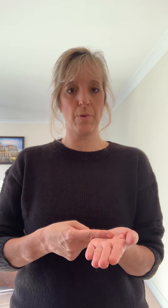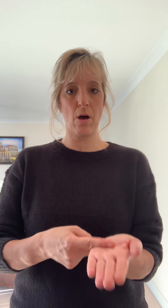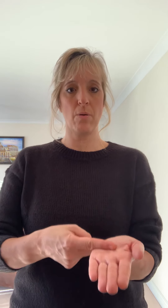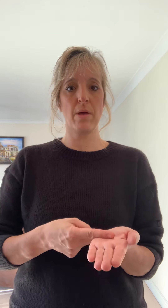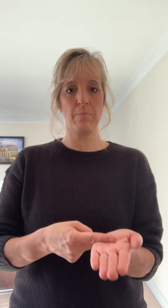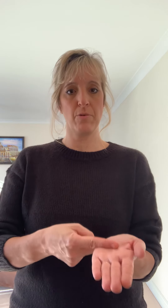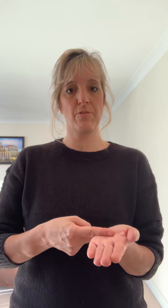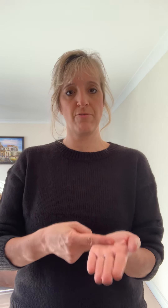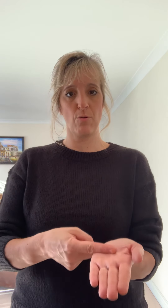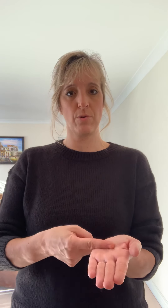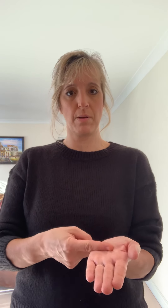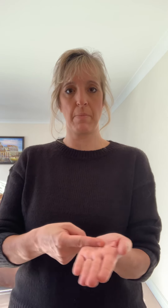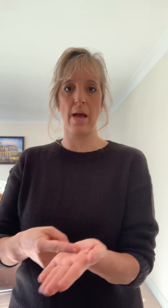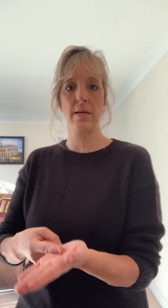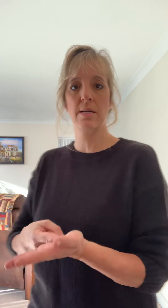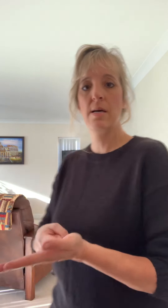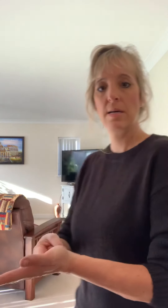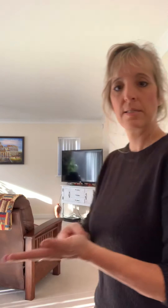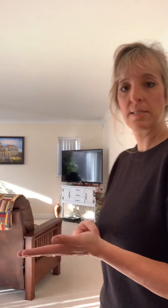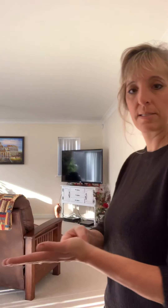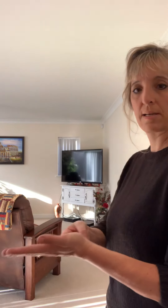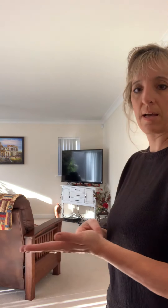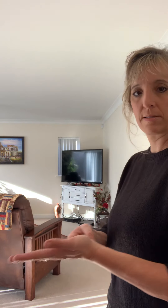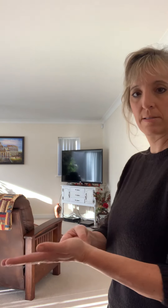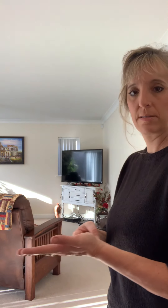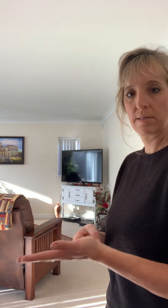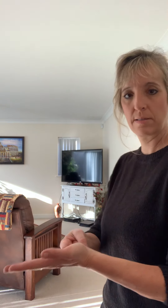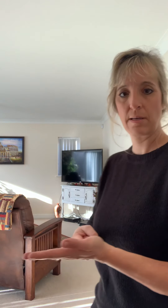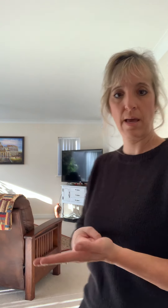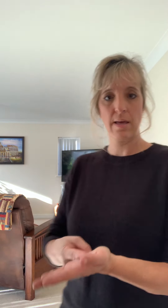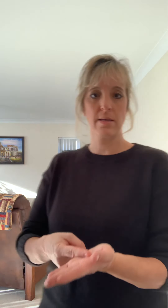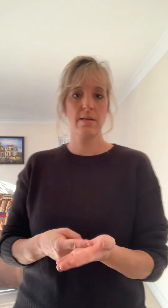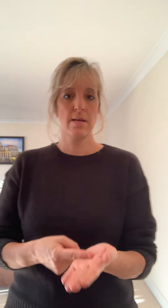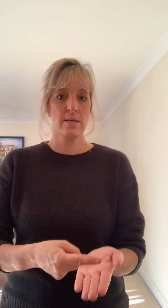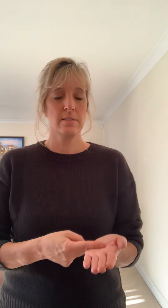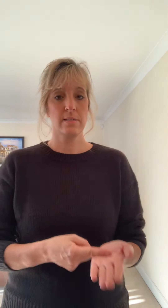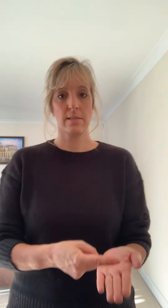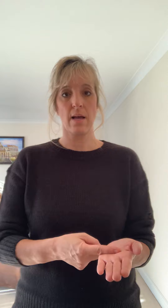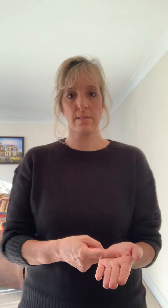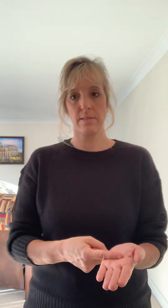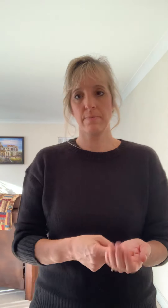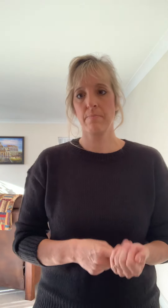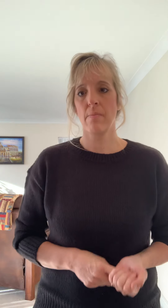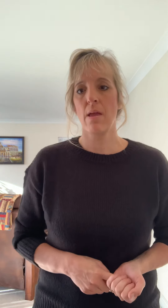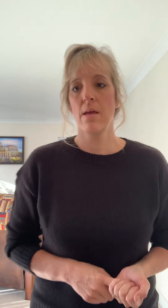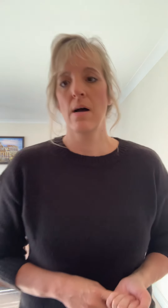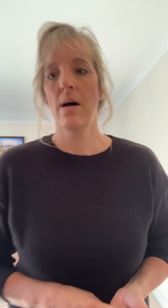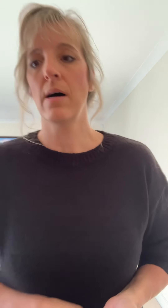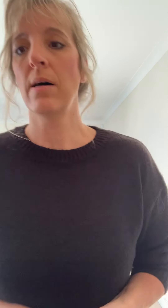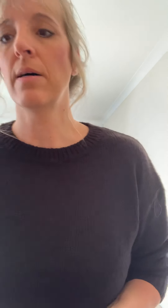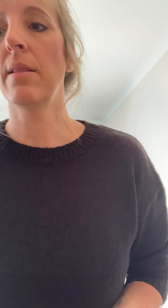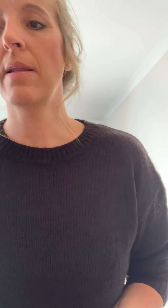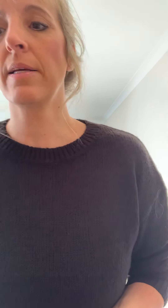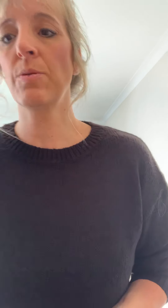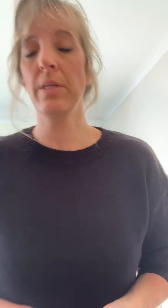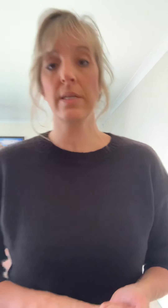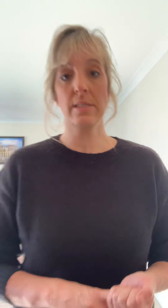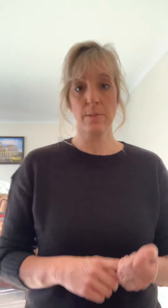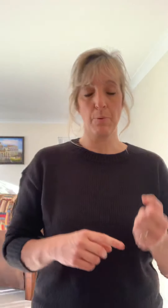palm and move it forward and back. Discuss, okay? Discuss. The next one is